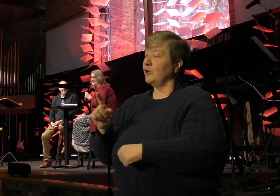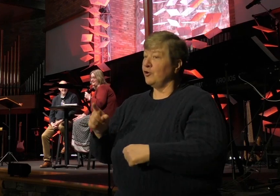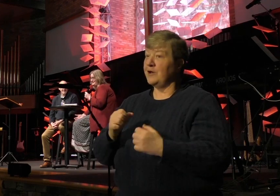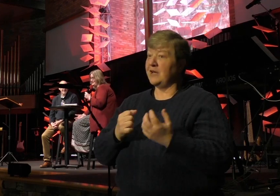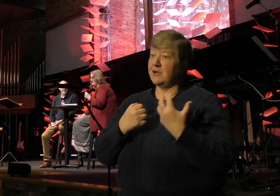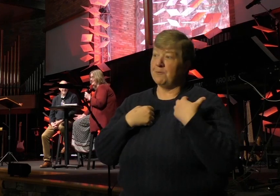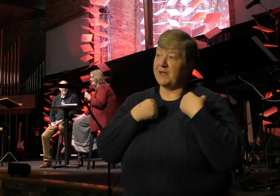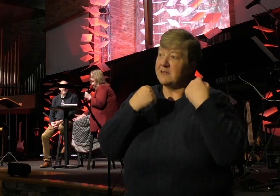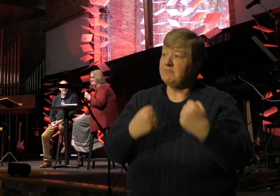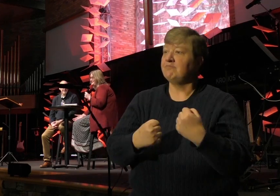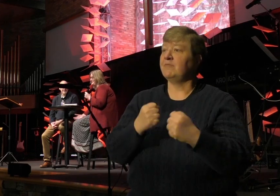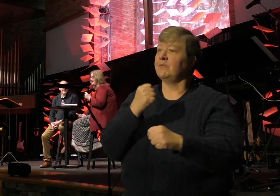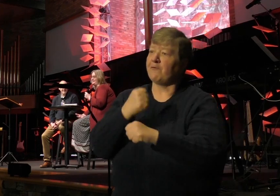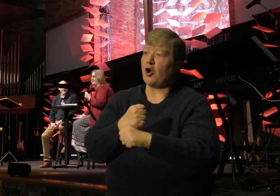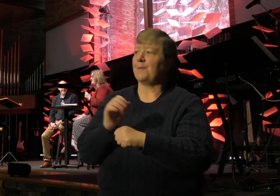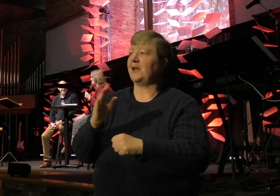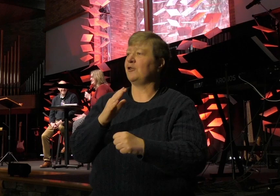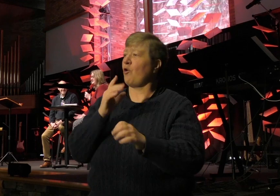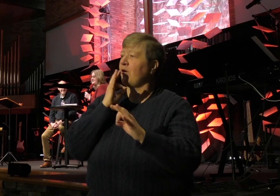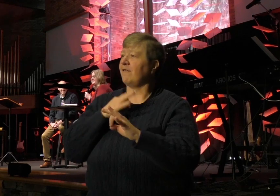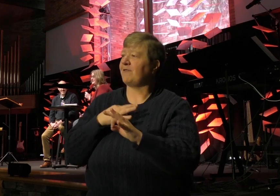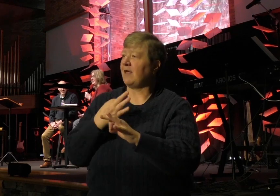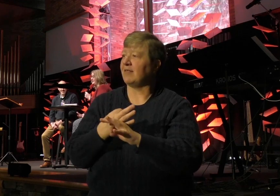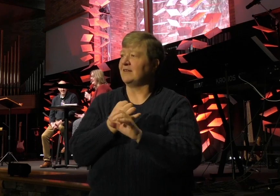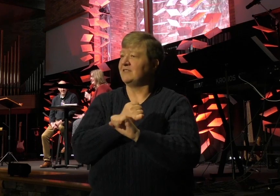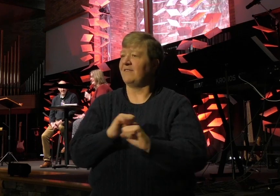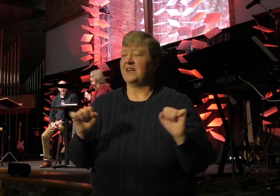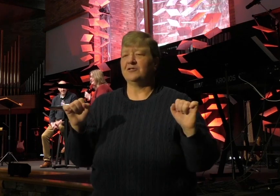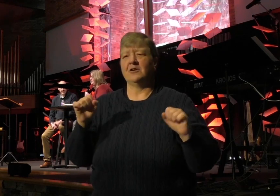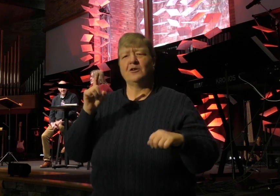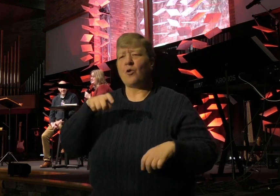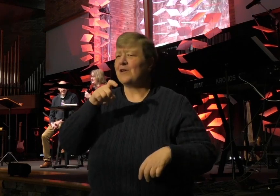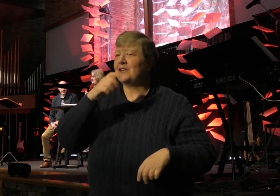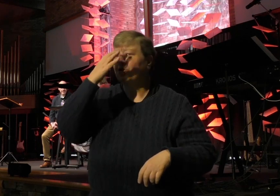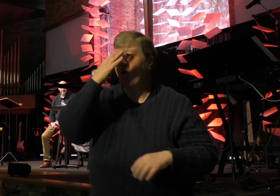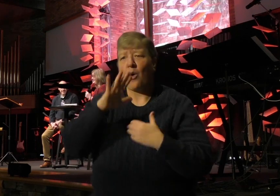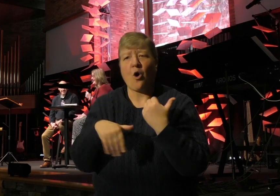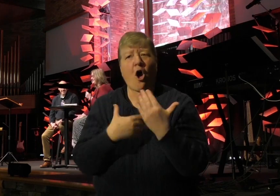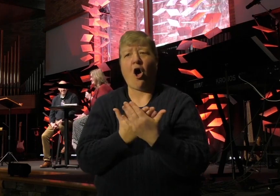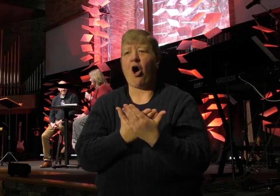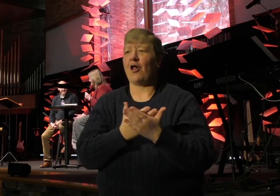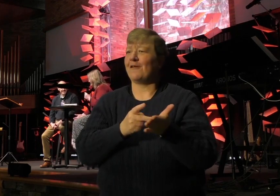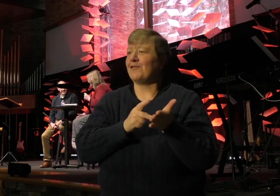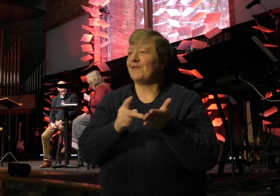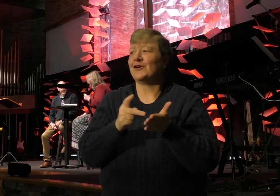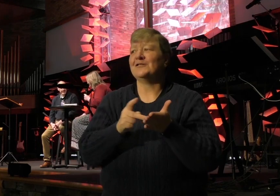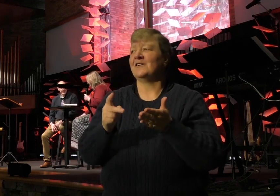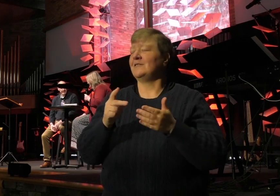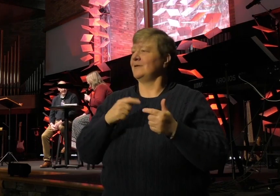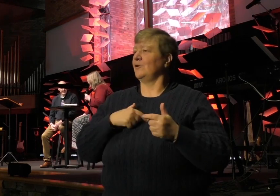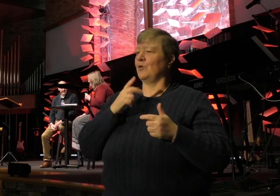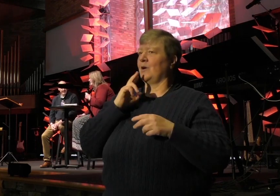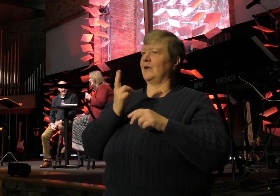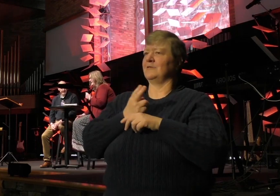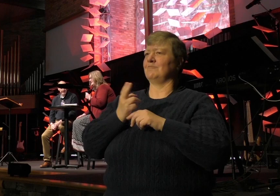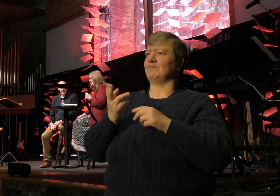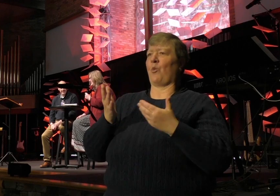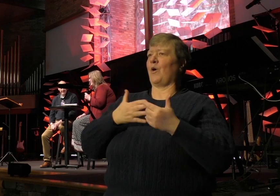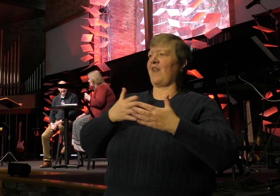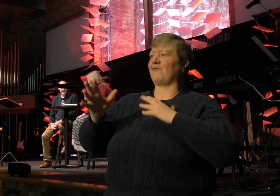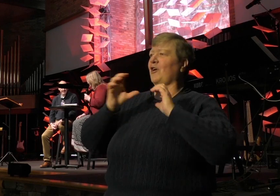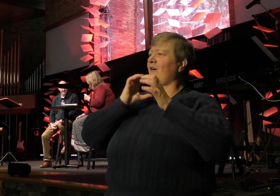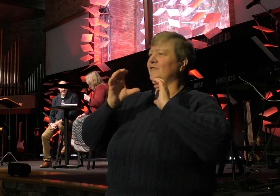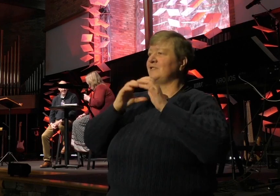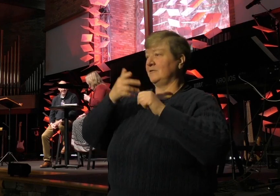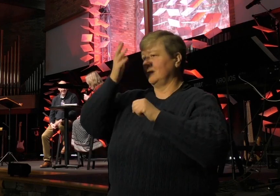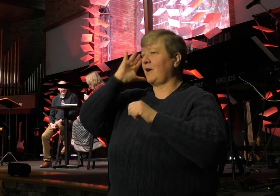doesn't mean you need to know all the answers or all the Bible verses or anything. You can use a disjointed conversation and God will use it. But you need to know